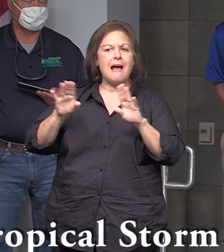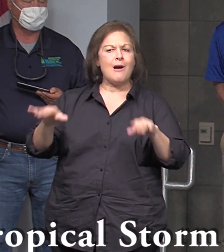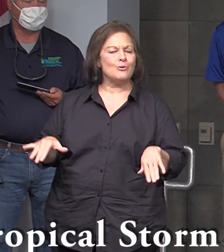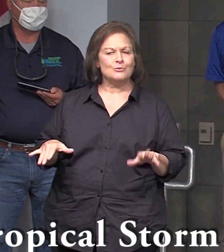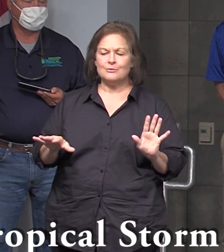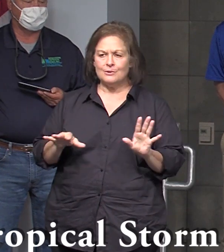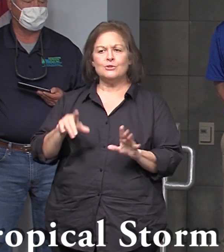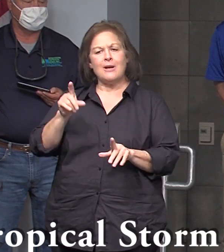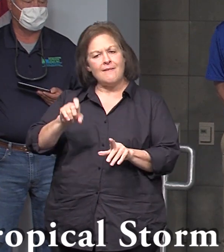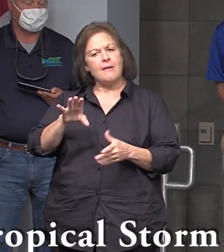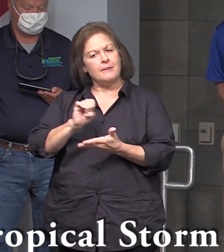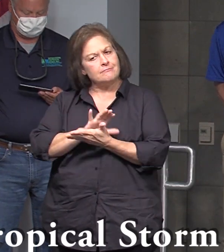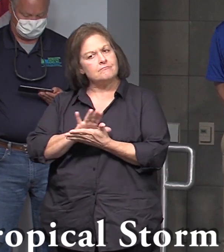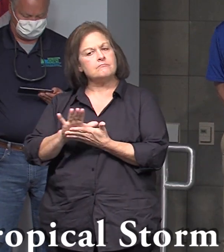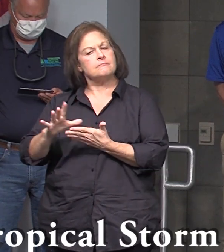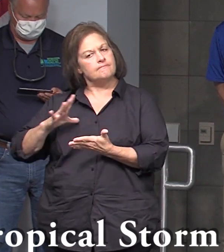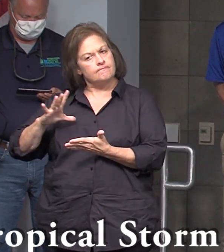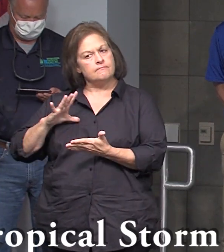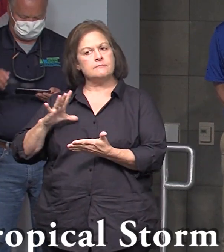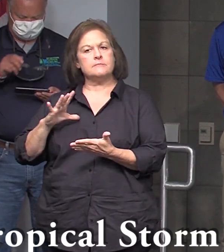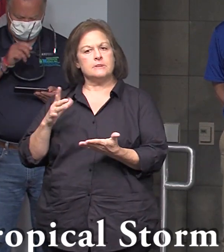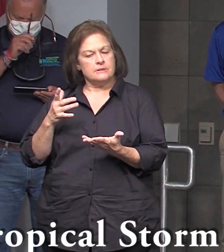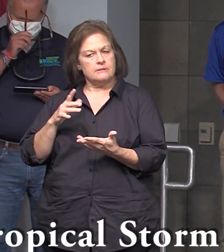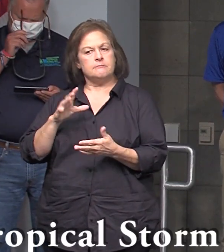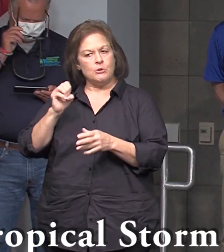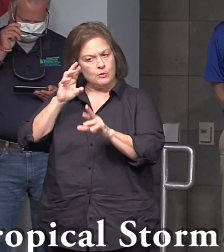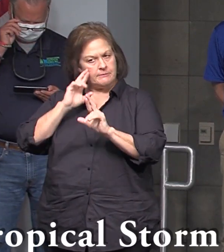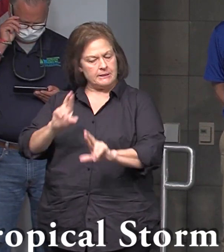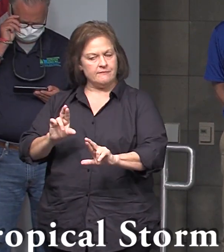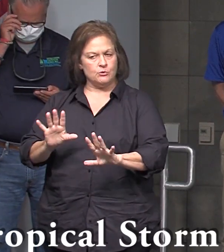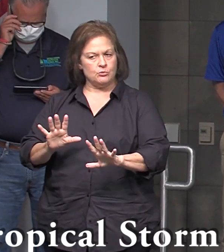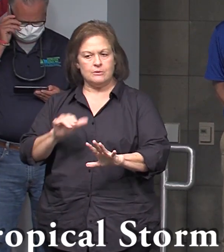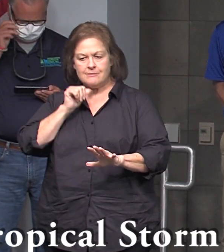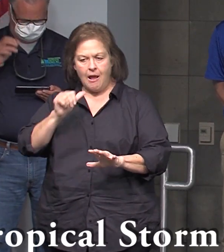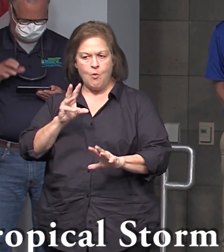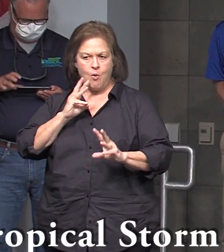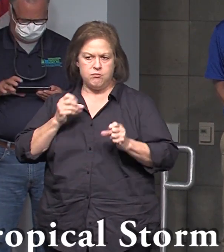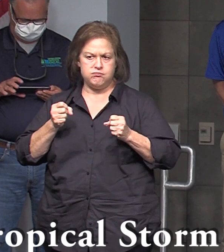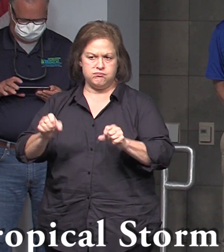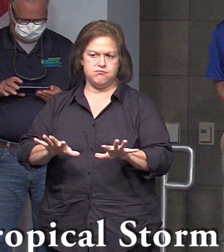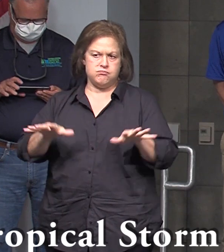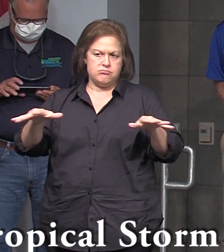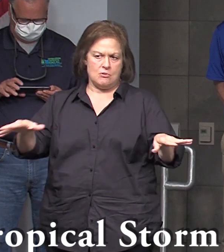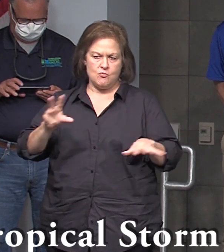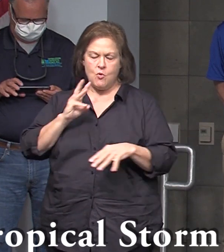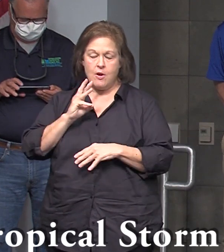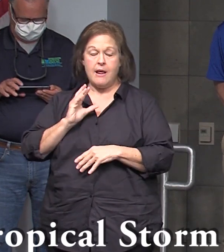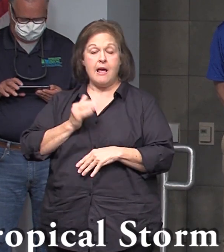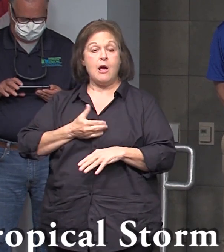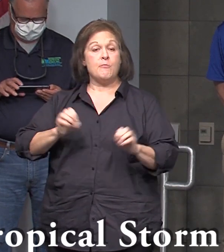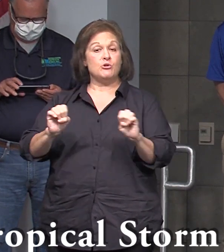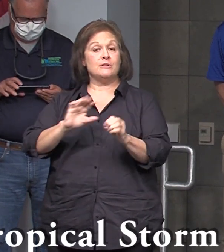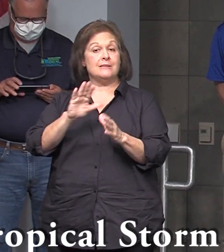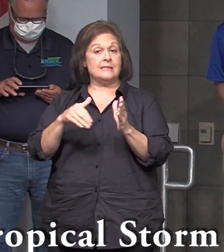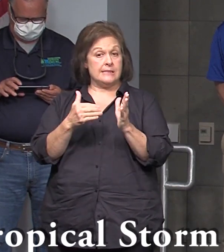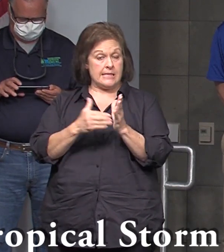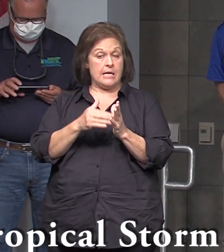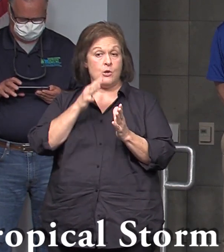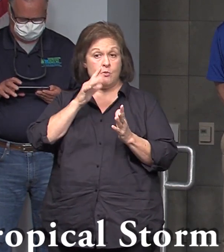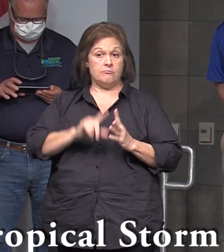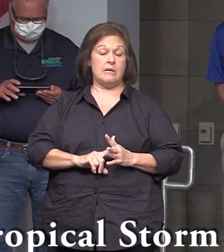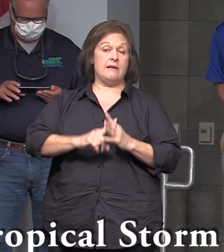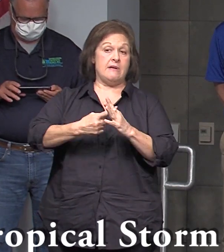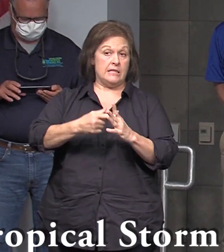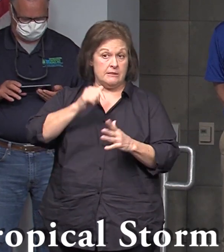So we need to be good neighbors. We need to be good to one another. We need to be respectful. Our emergency operations center will be partially activated